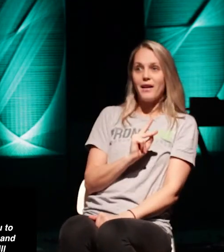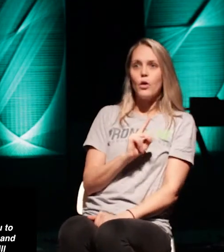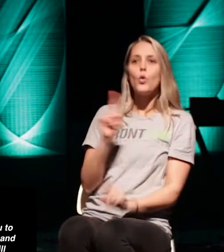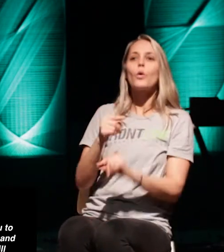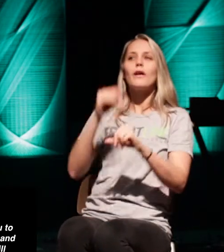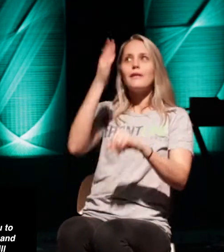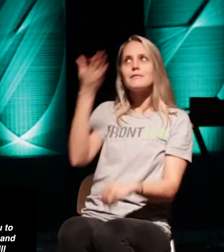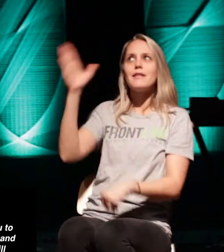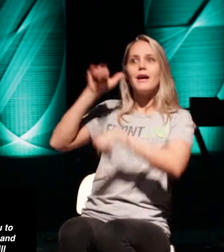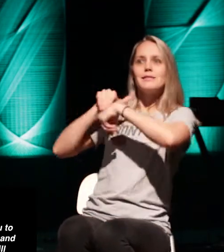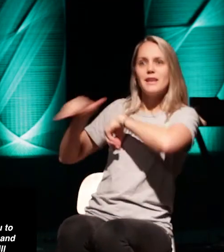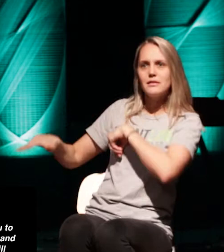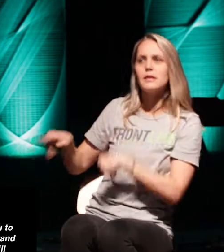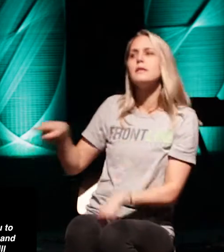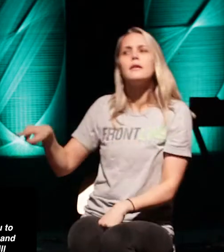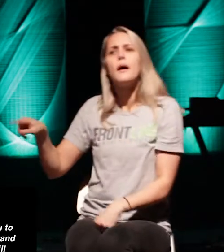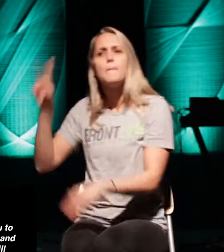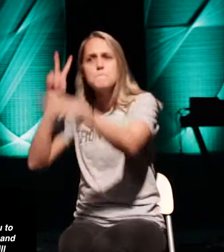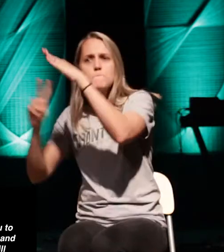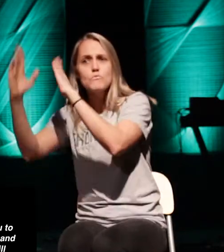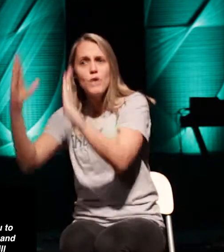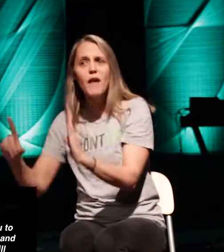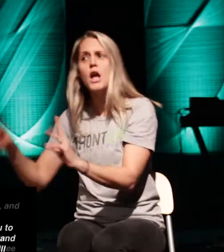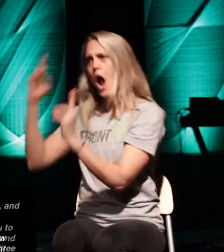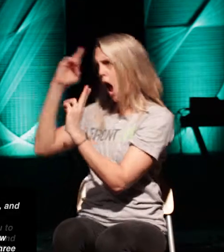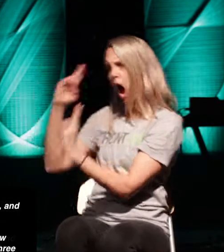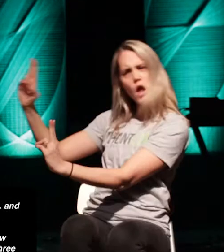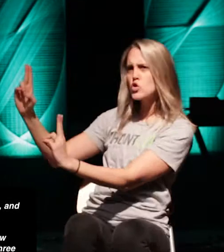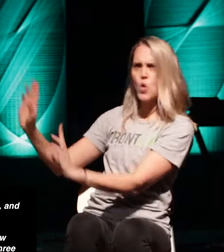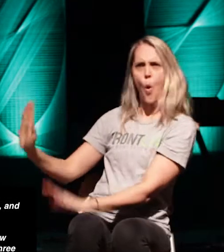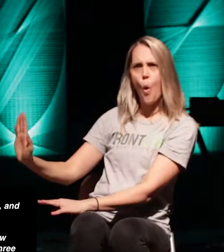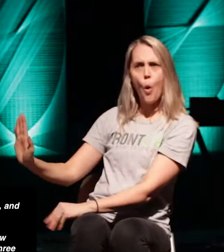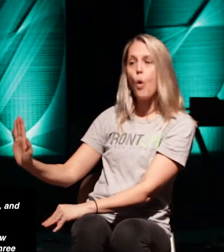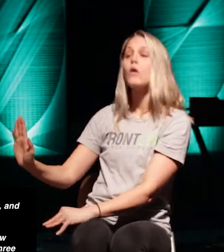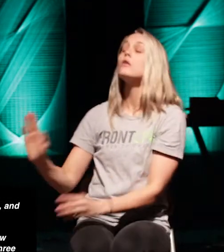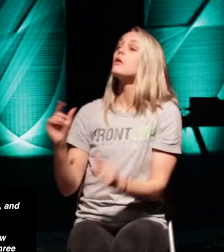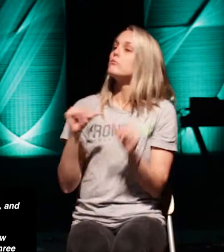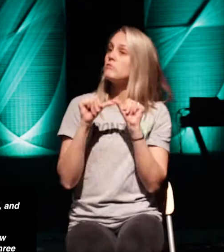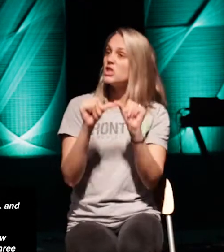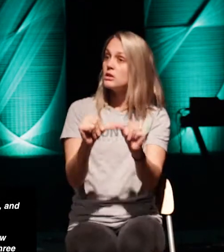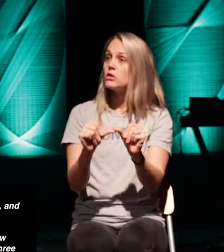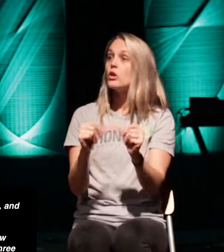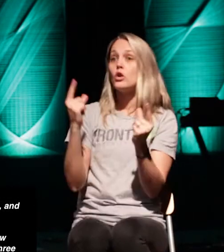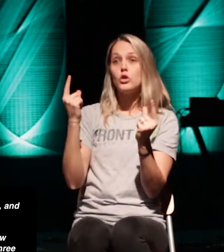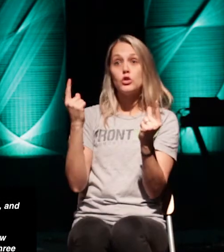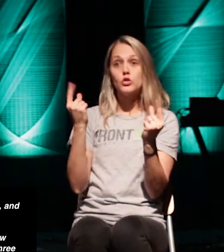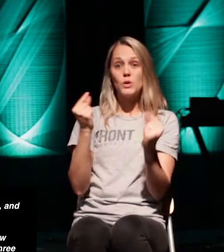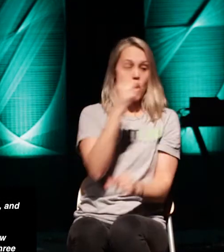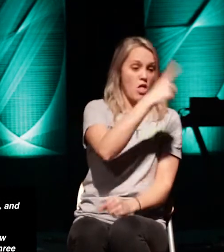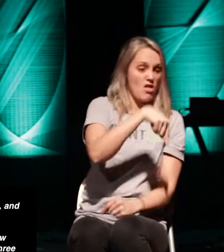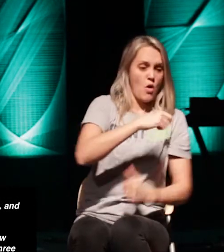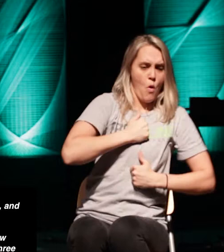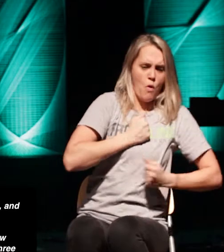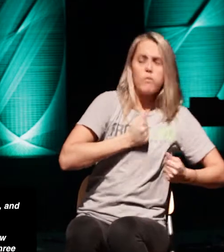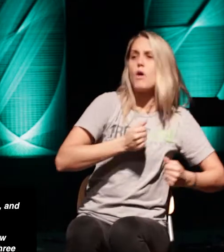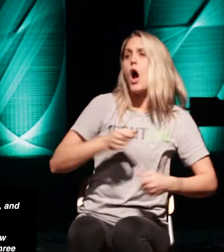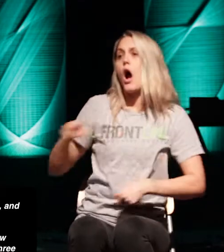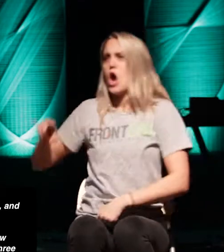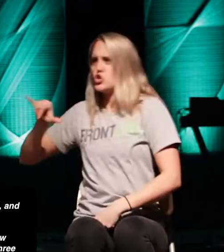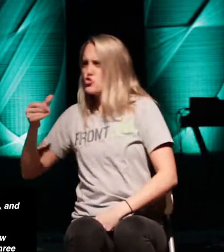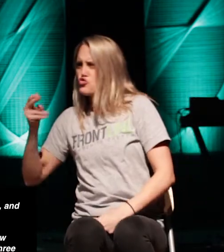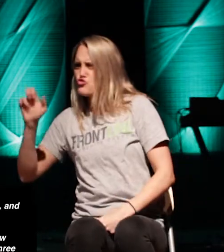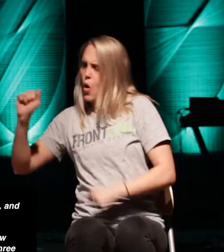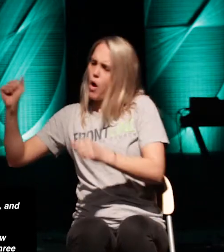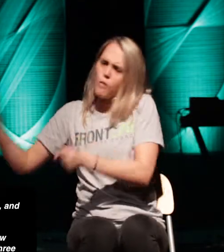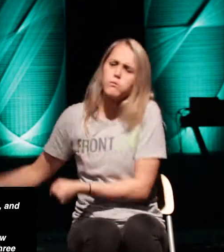not so honorable, right? Let's keep going. Let's keep reading. Then they took Jonah. They threw him overboard. You wonder what that looked like. And the raging sea